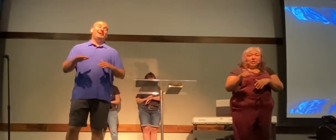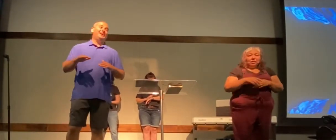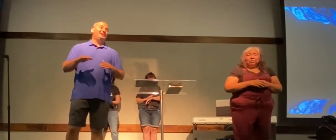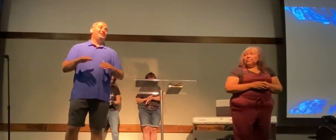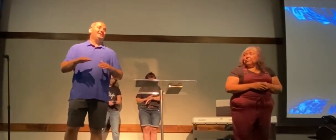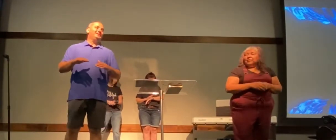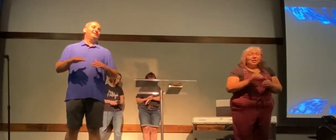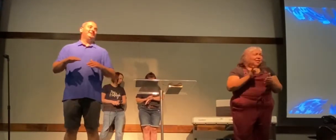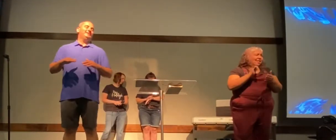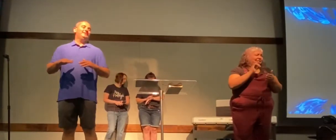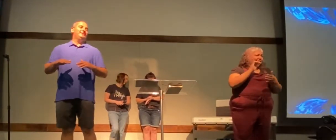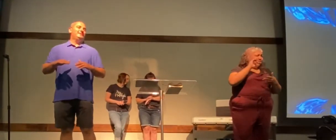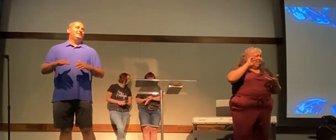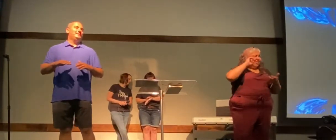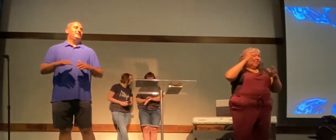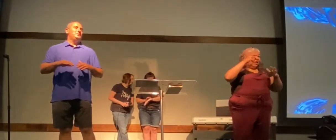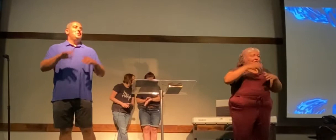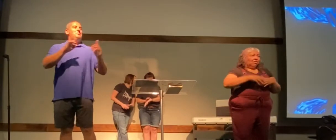That's chaotic.